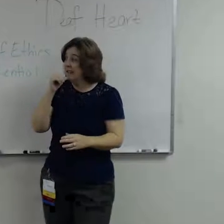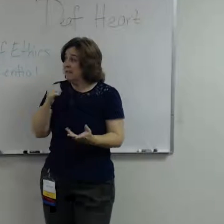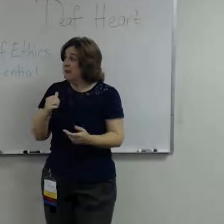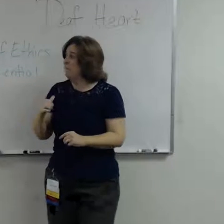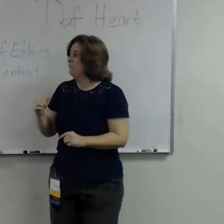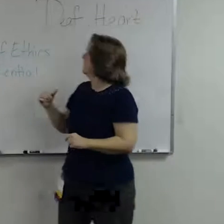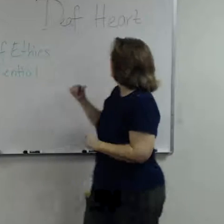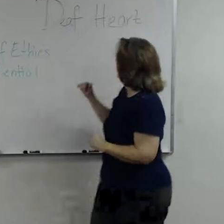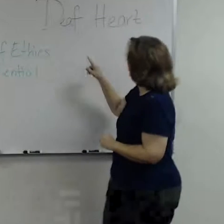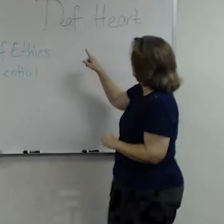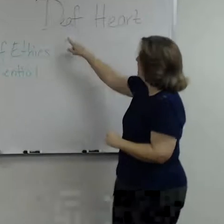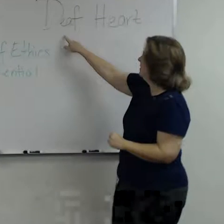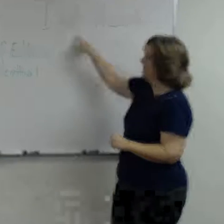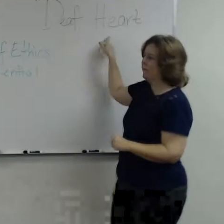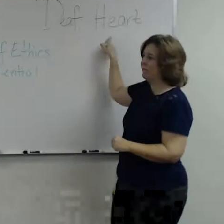know. But deaf heart.